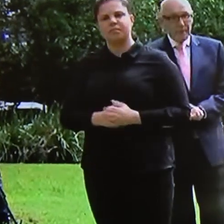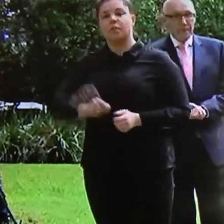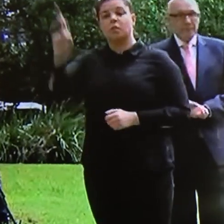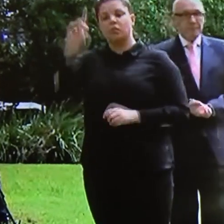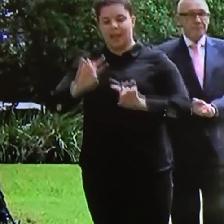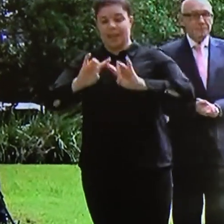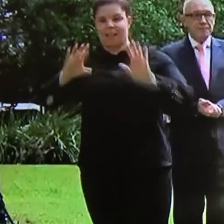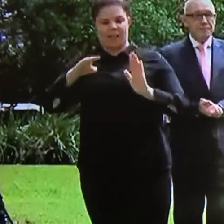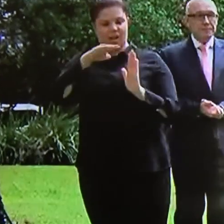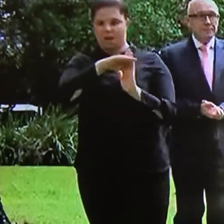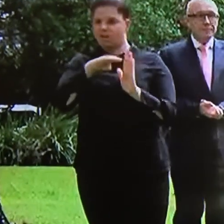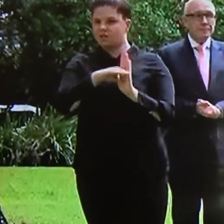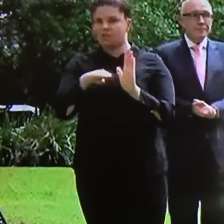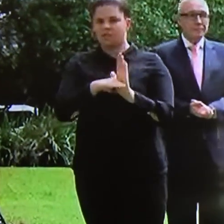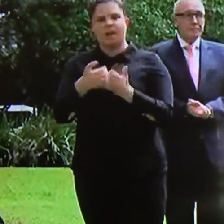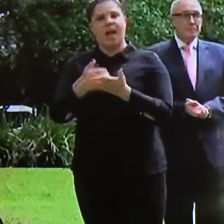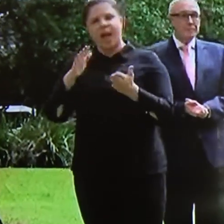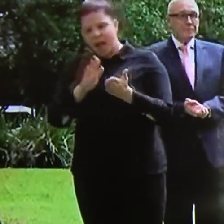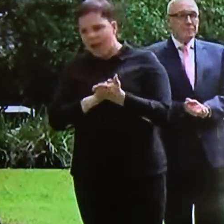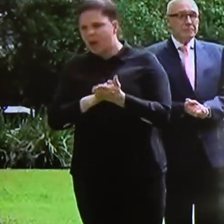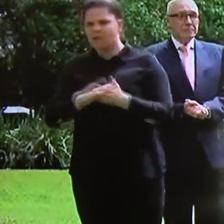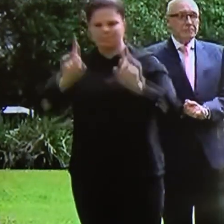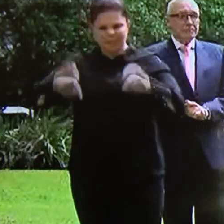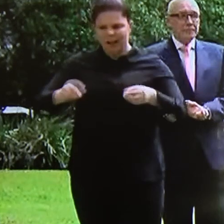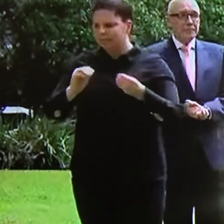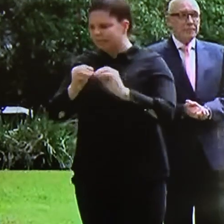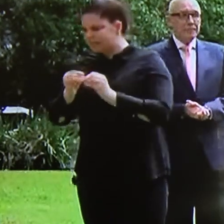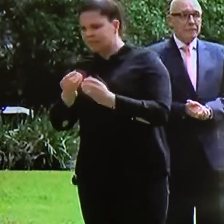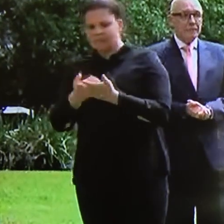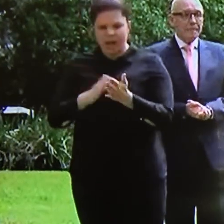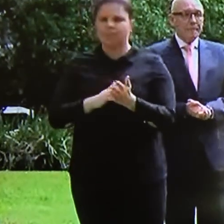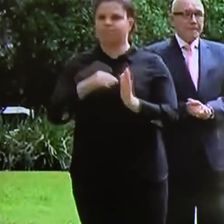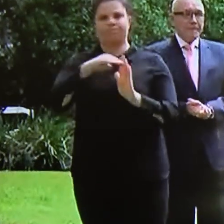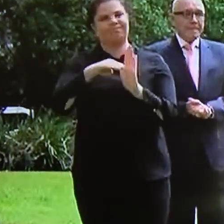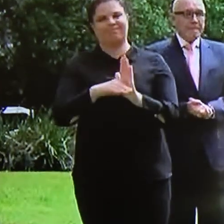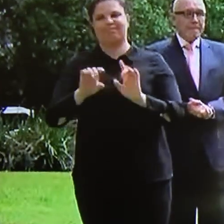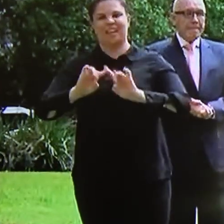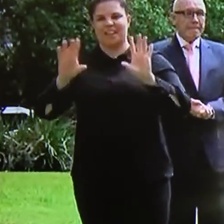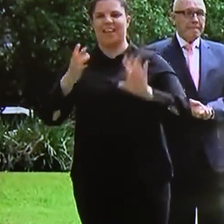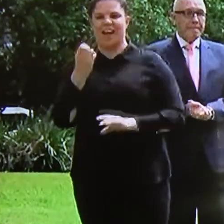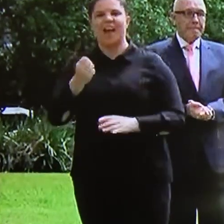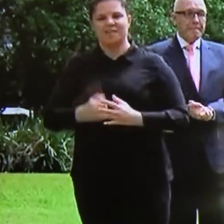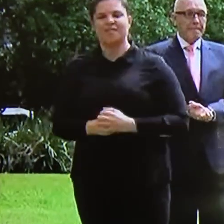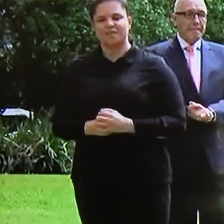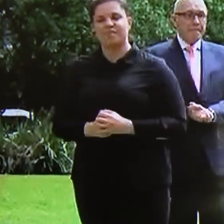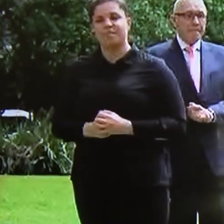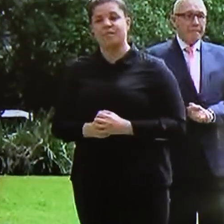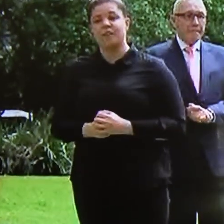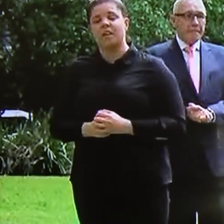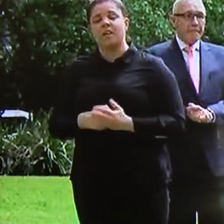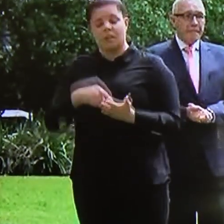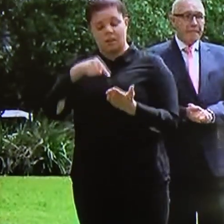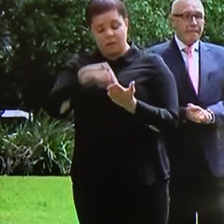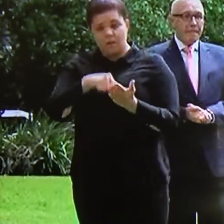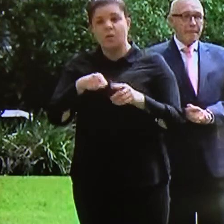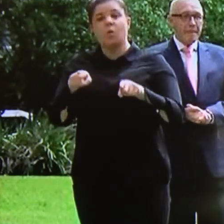about what to do and how to start that negotiation process. The package includes a 6-month